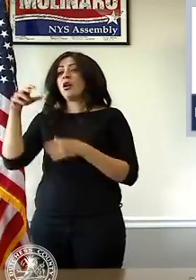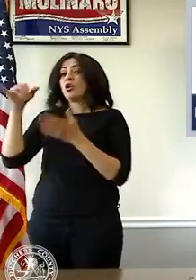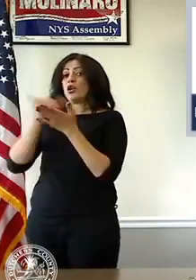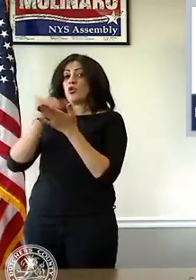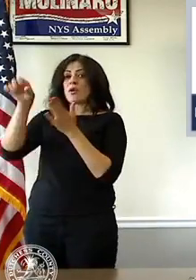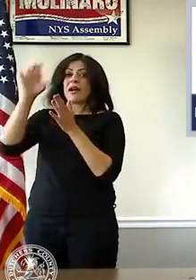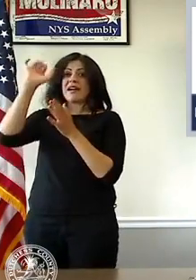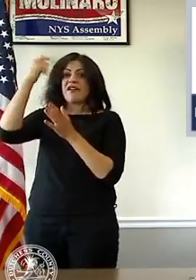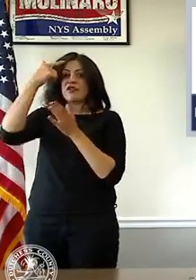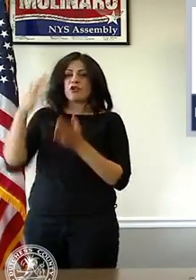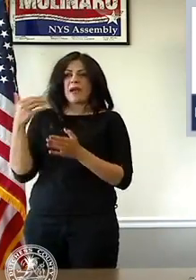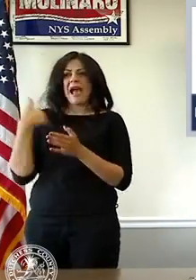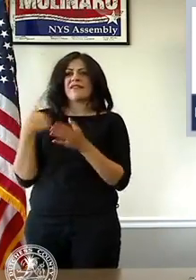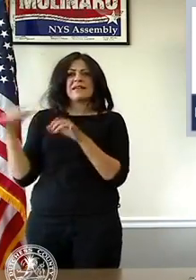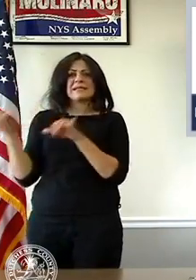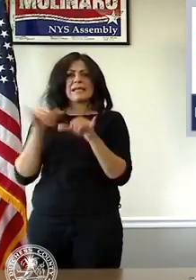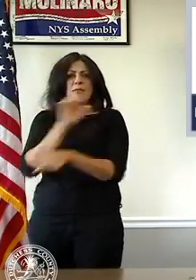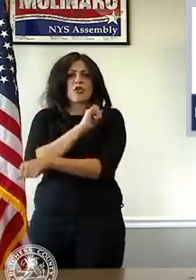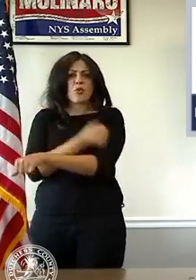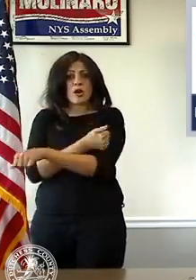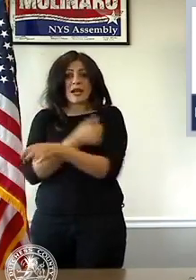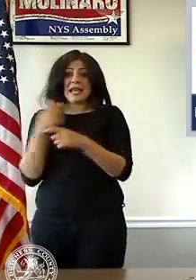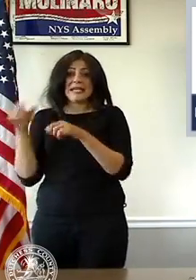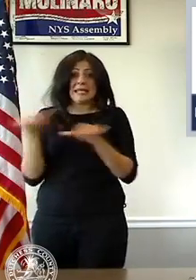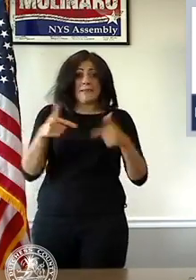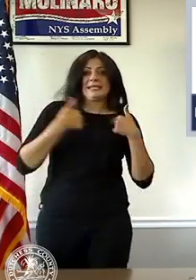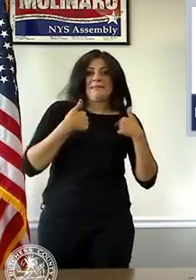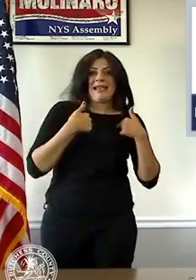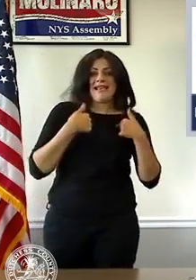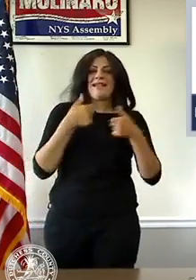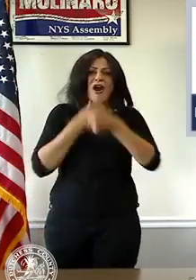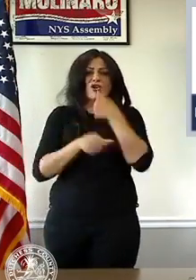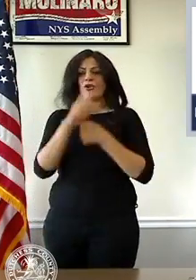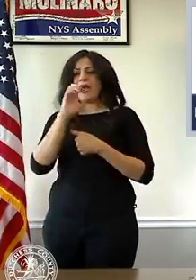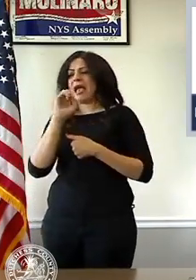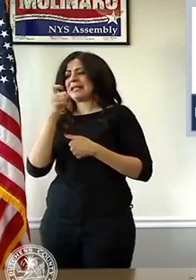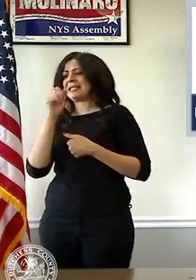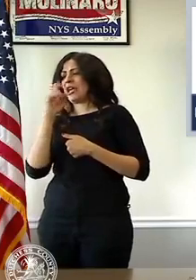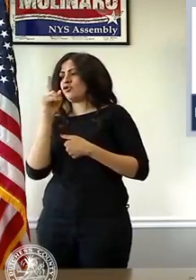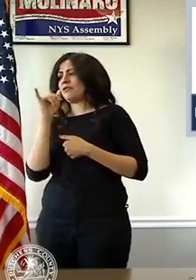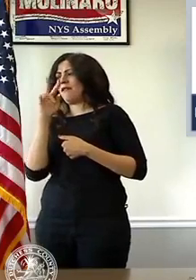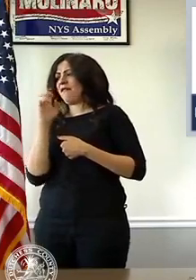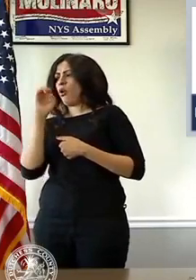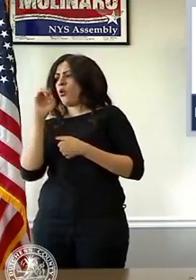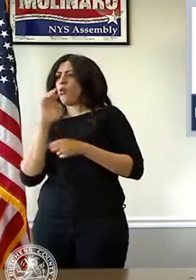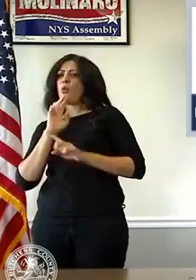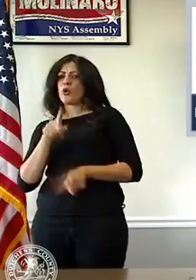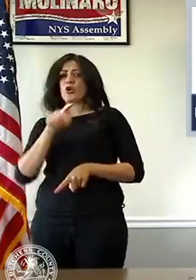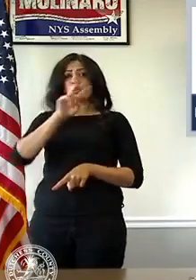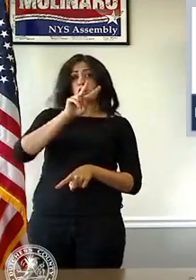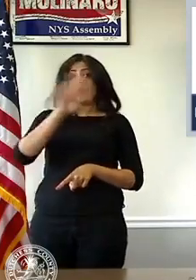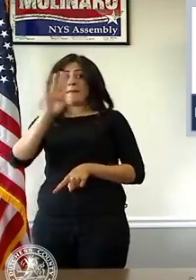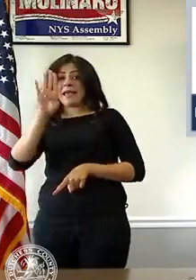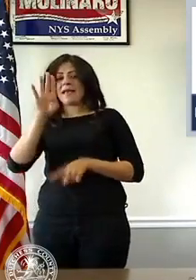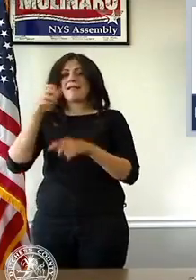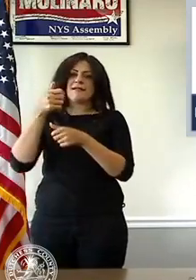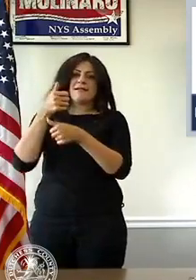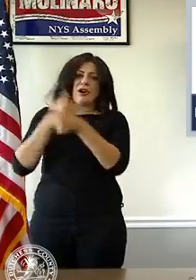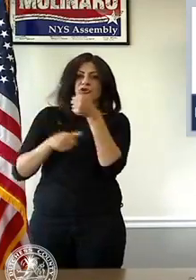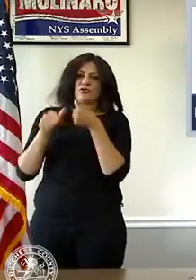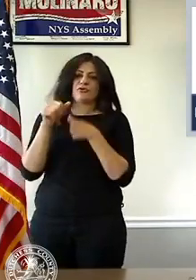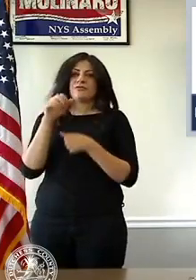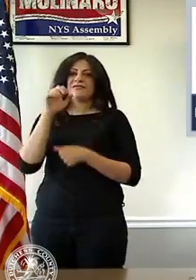same authority I have under an executive order, Article 2B of New York State election law, executive